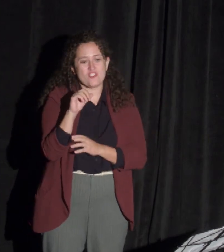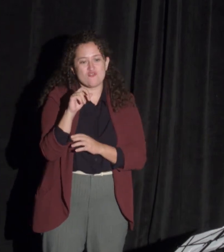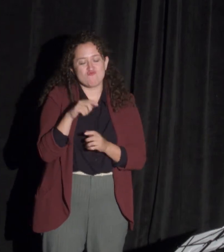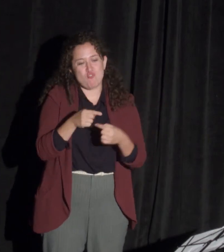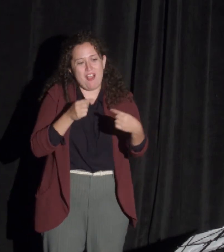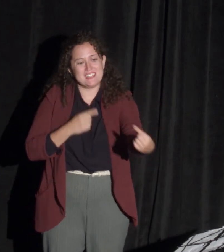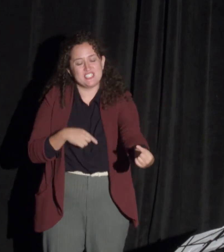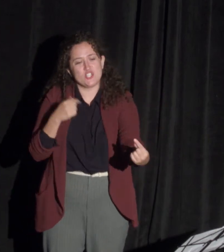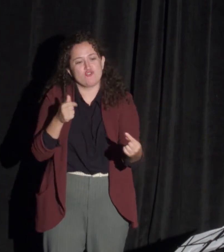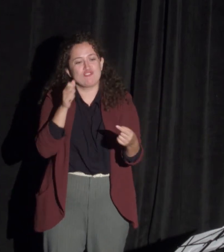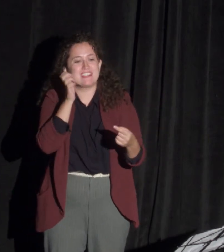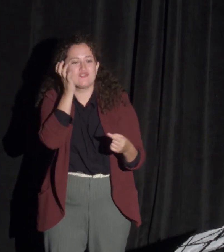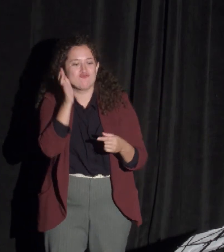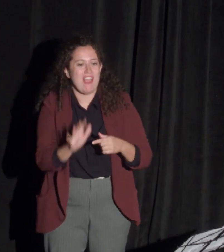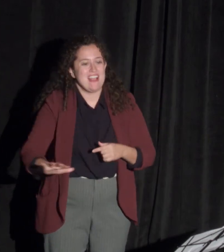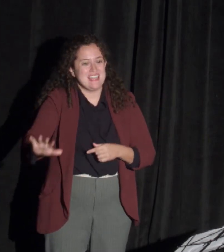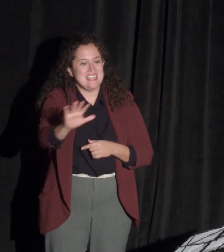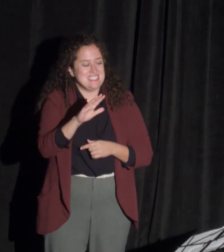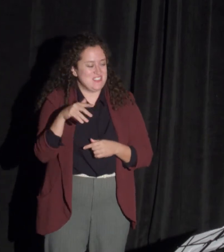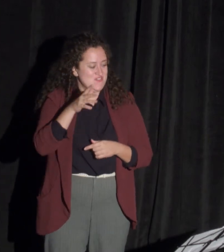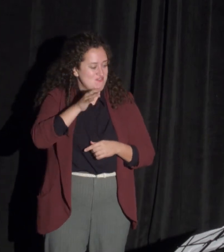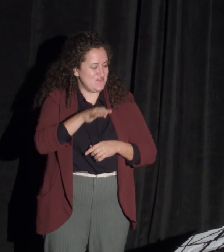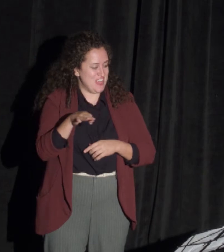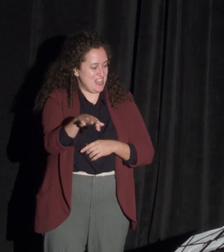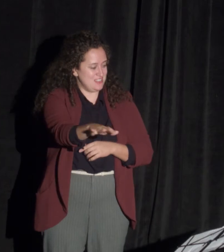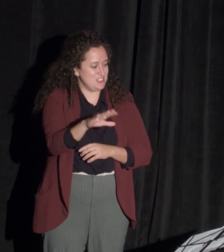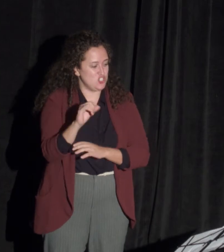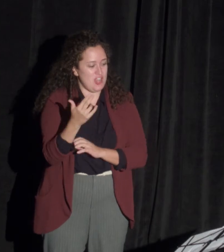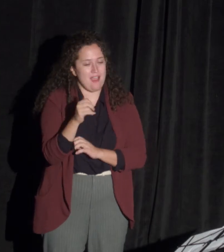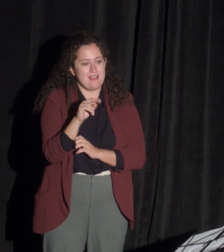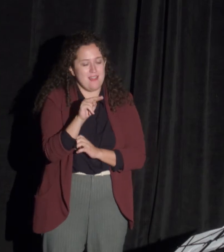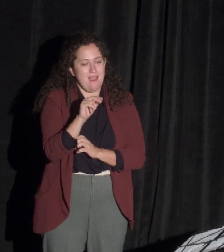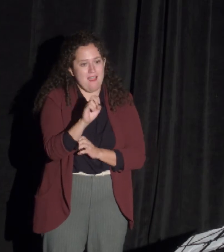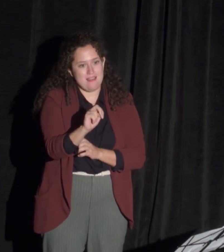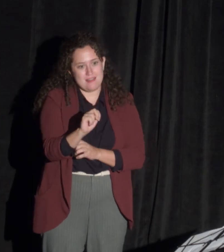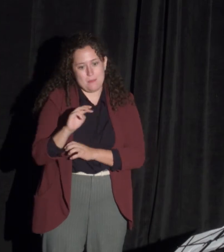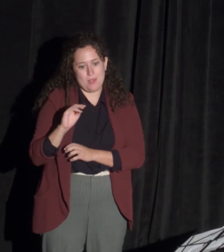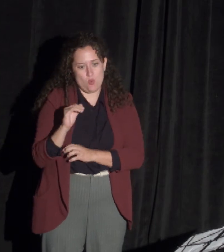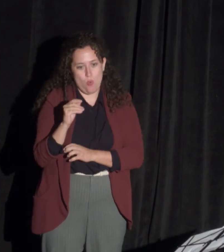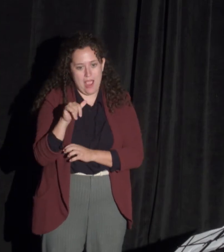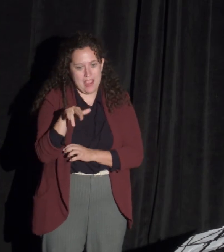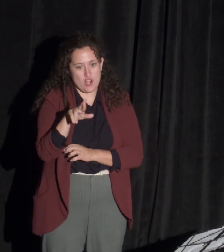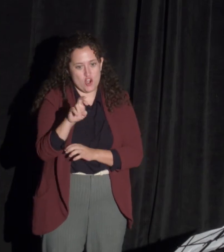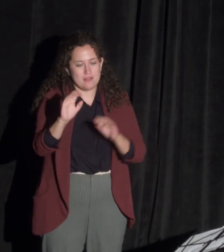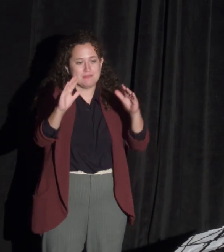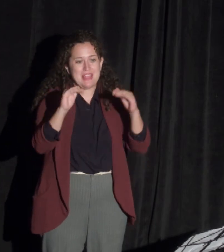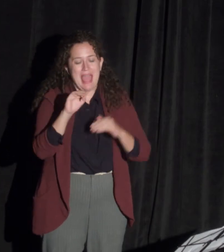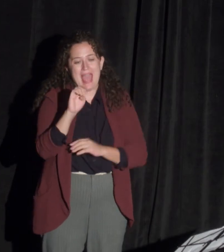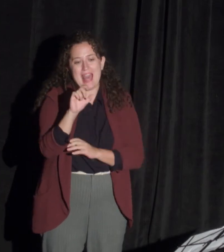Shannon McGuire, Tor.com, Elder Race by Adrian